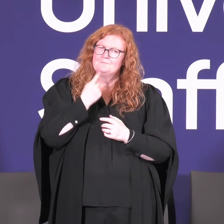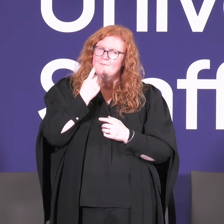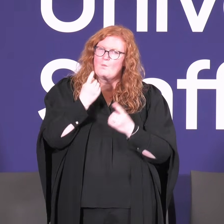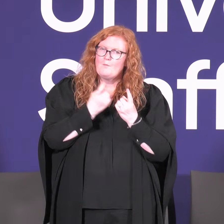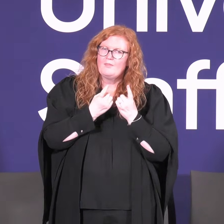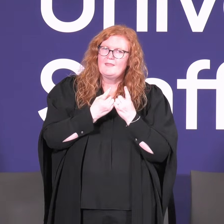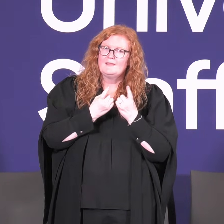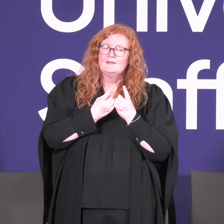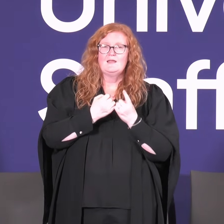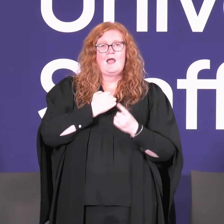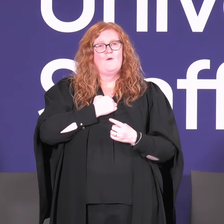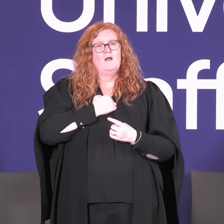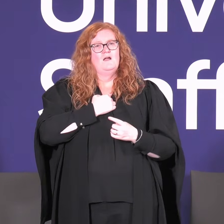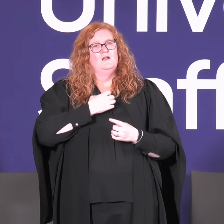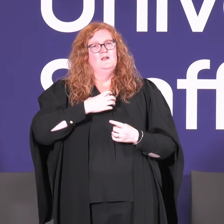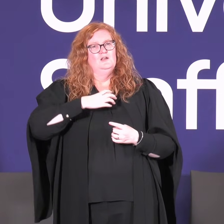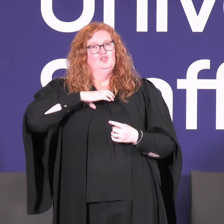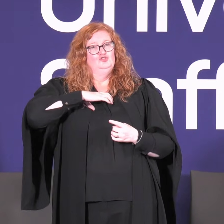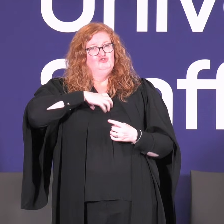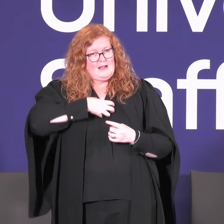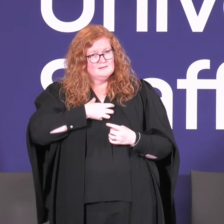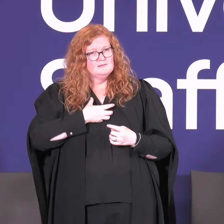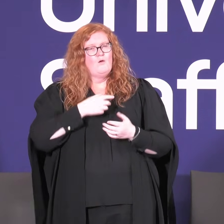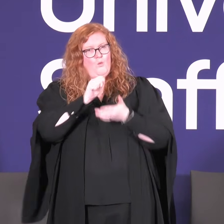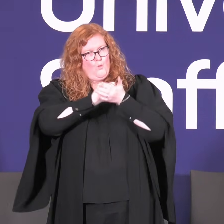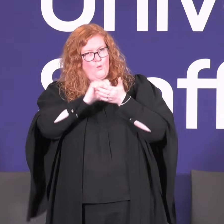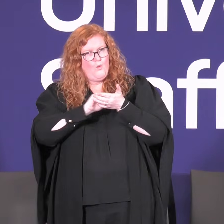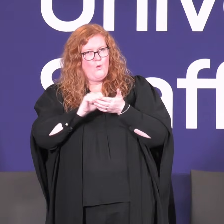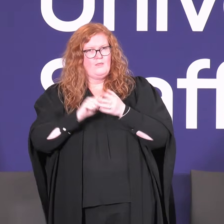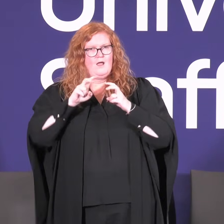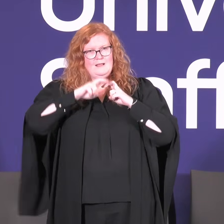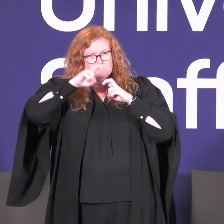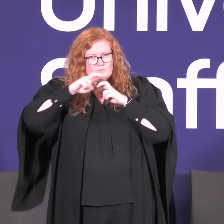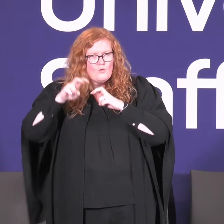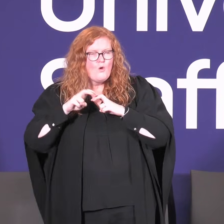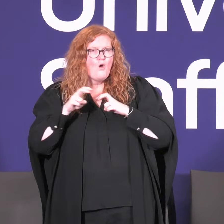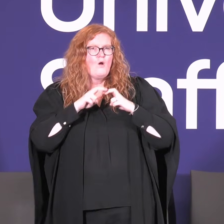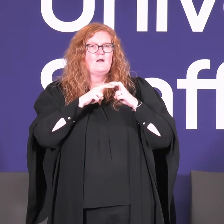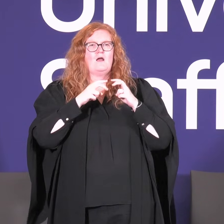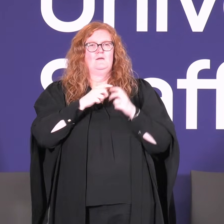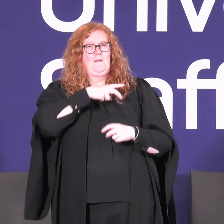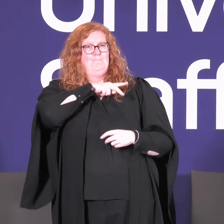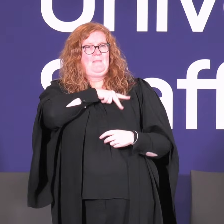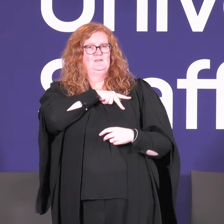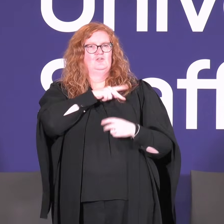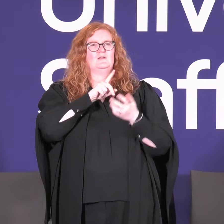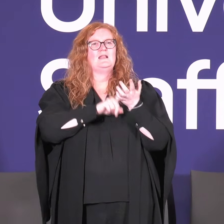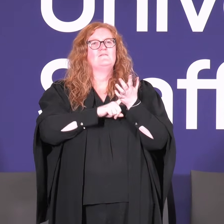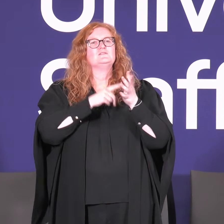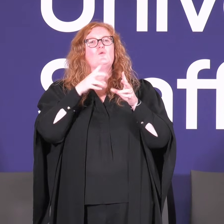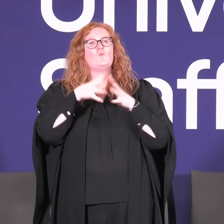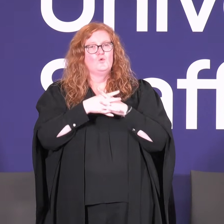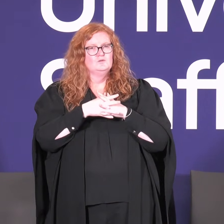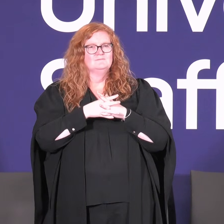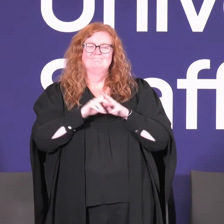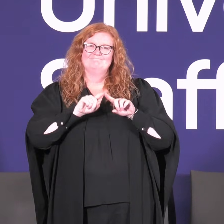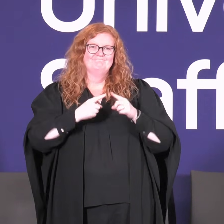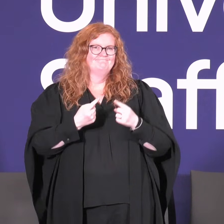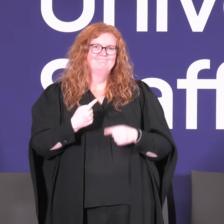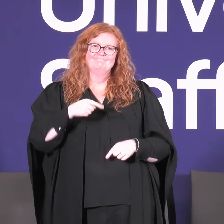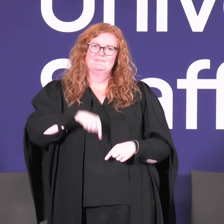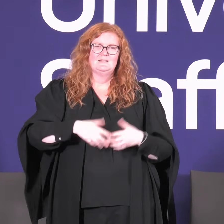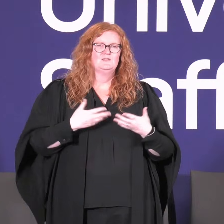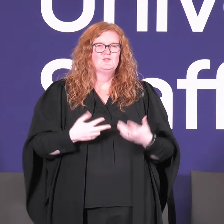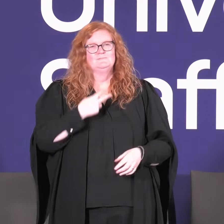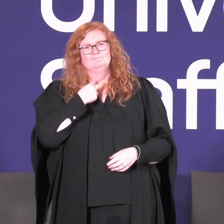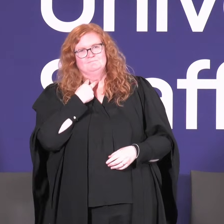our Chancellor, the author, explorer and TV presenter, Major Levison Wood, is unfortunately unable to be with us today, but